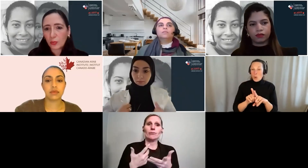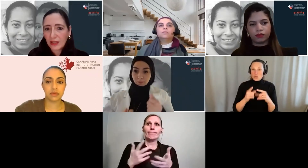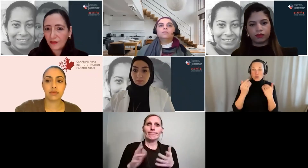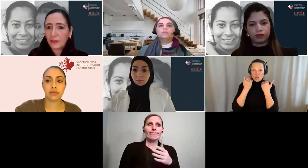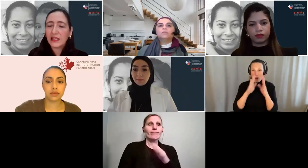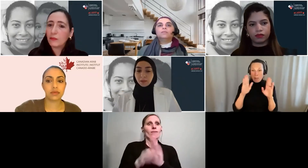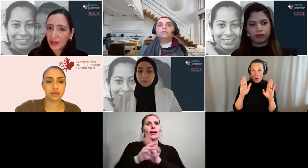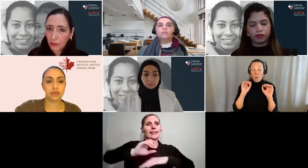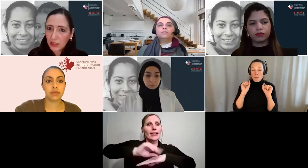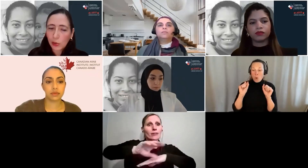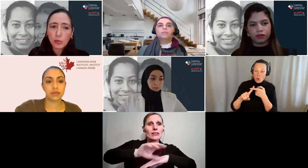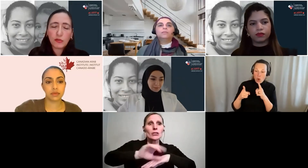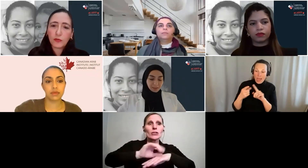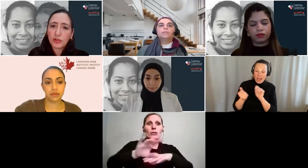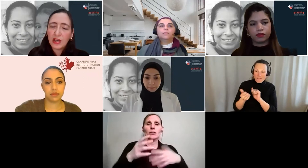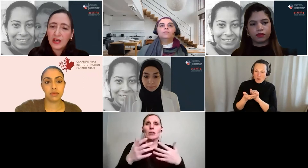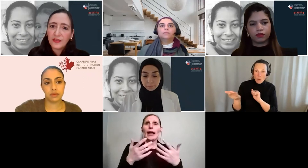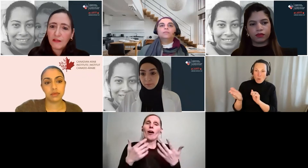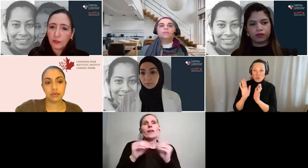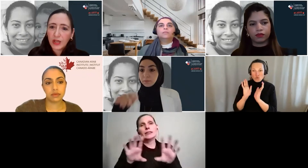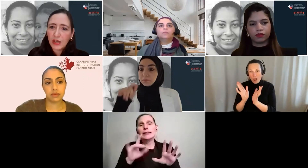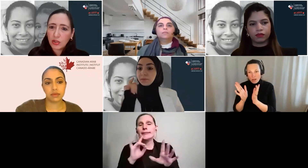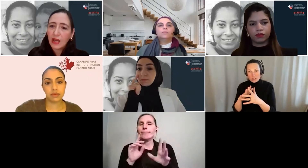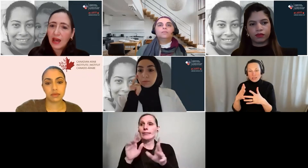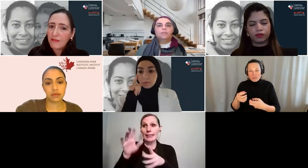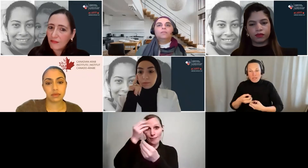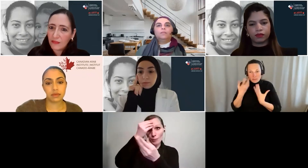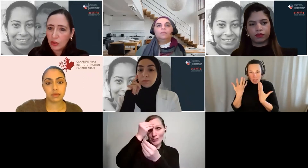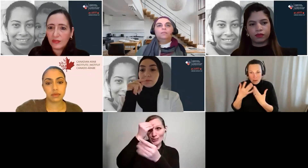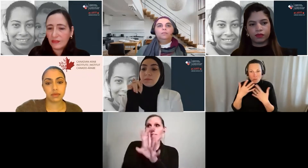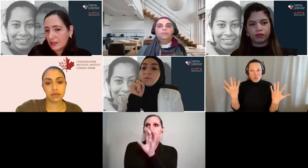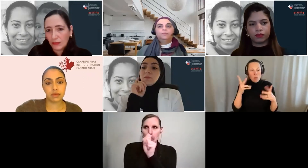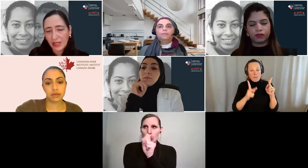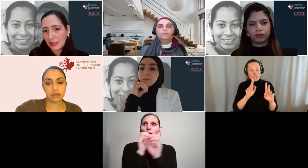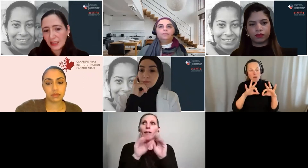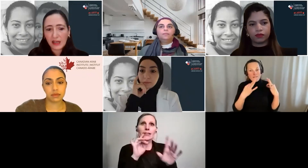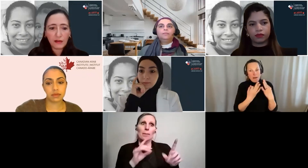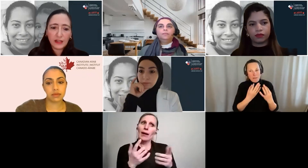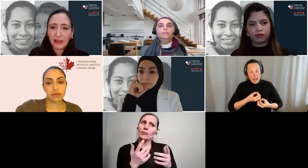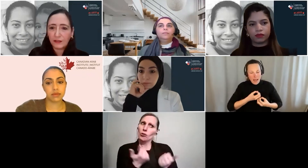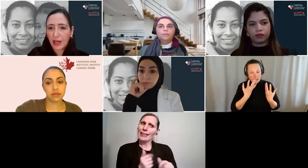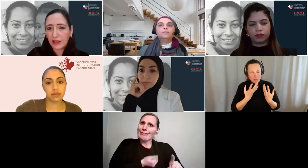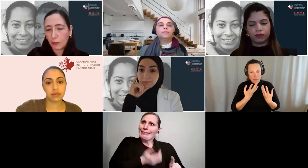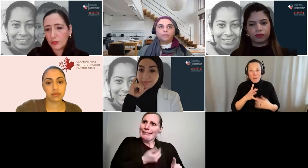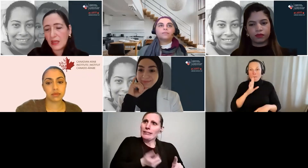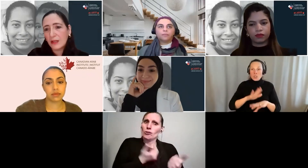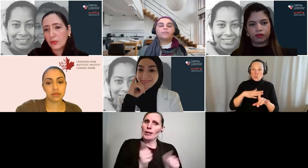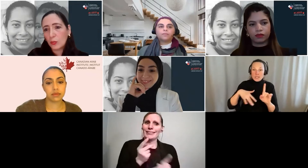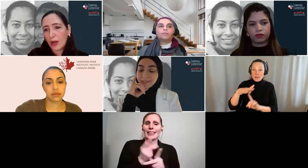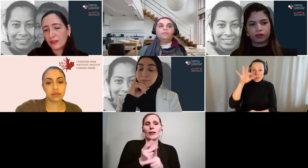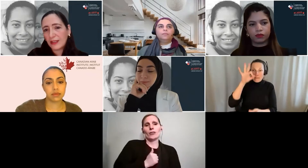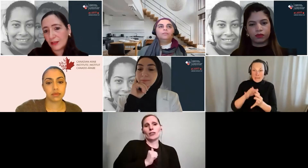or someone in the family, without disclosing, of course, the information, and, basically take care of the self. That will